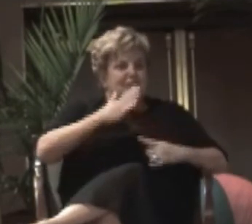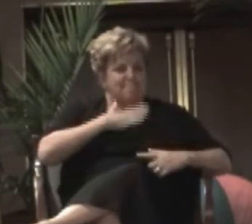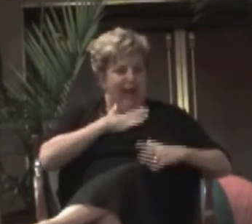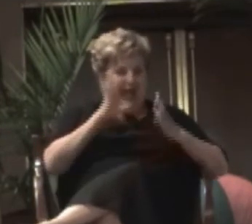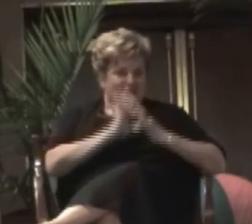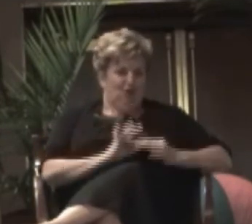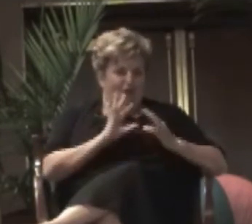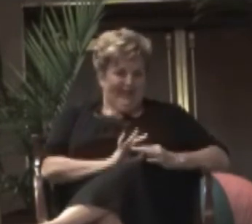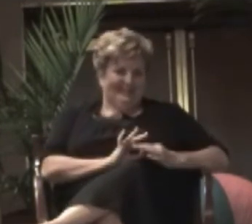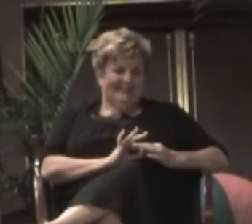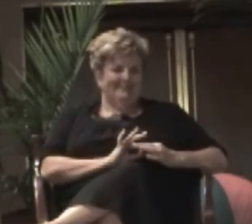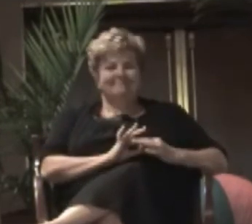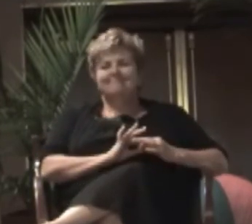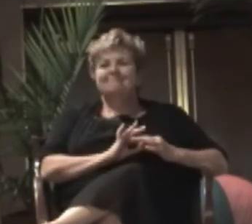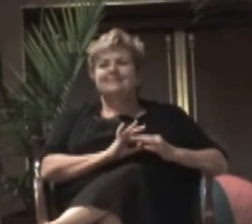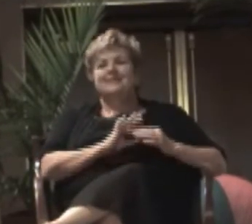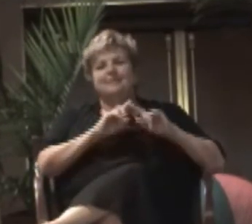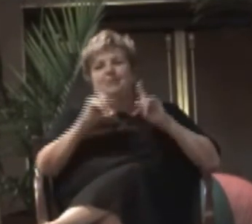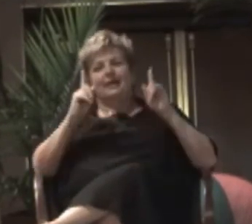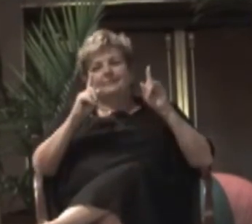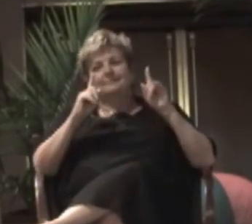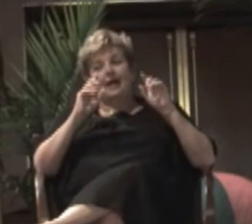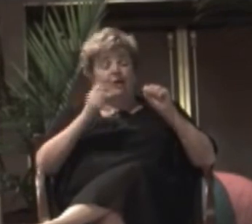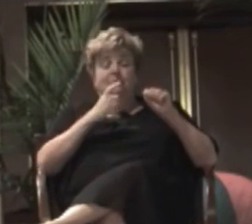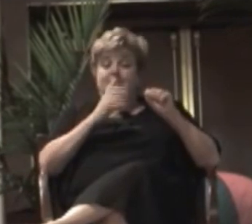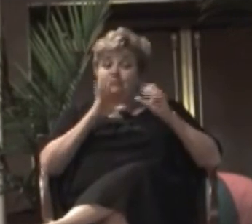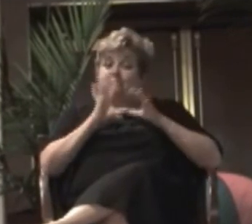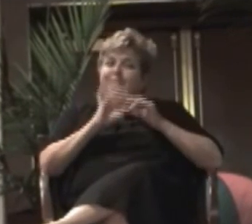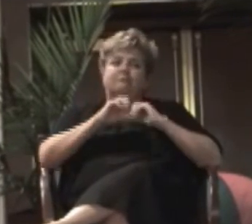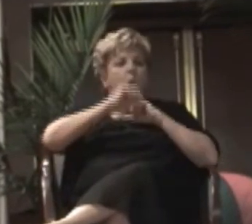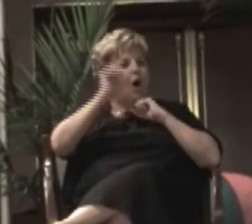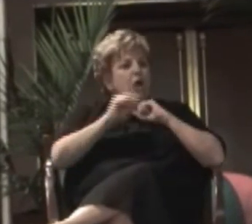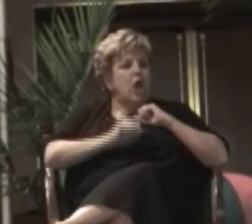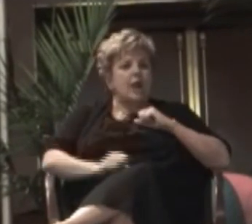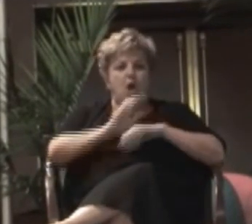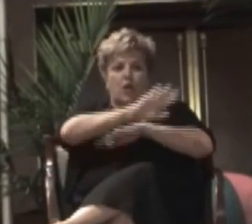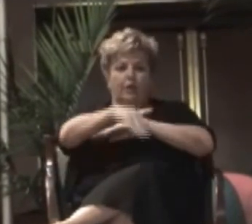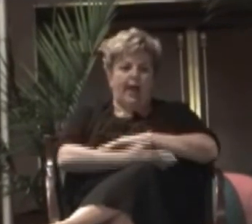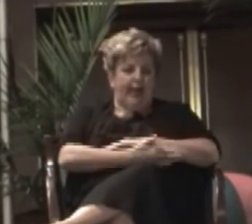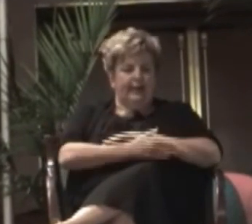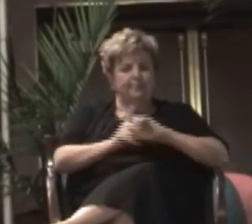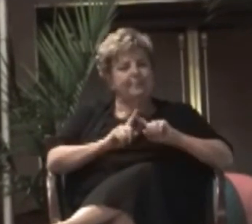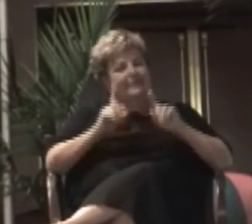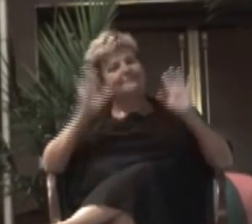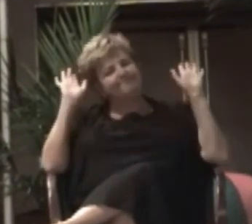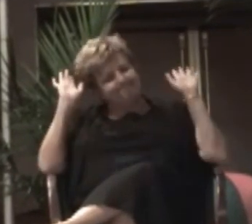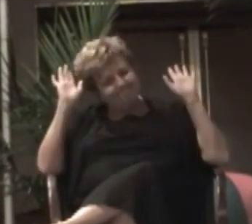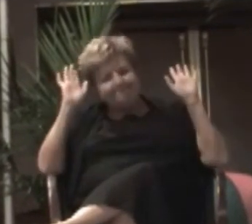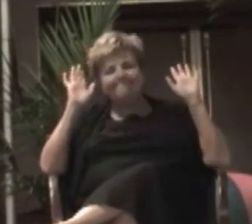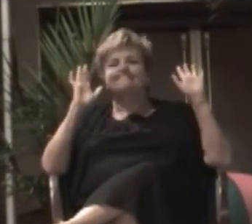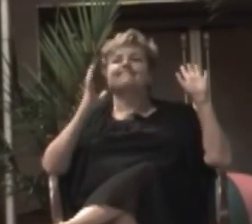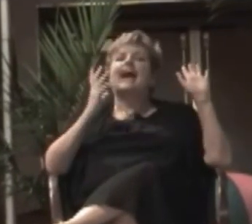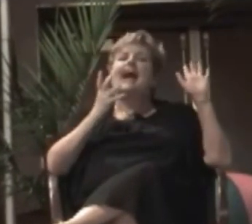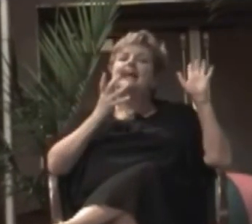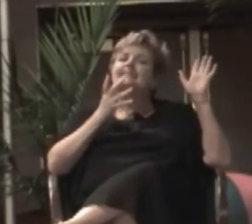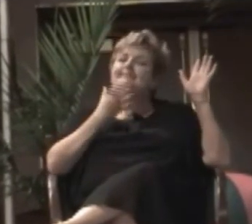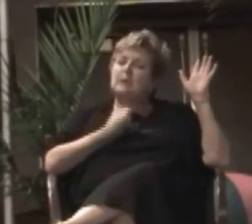I can romance that thing all night. But I'm going to punish myself. And I really just kind of put it